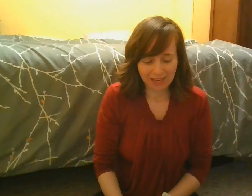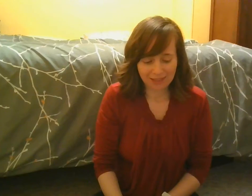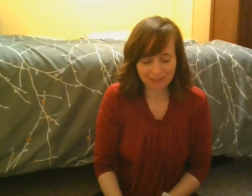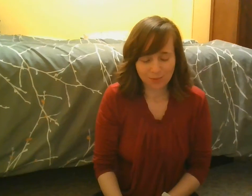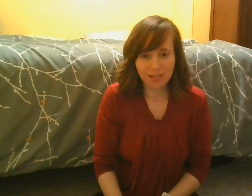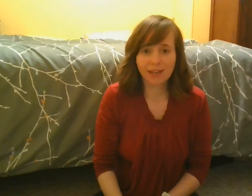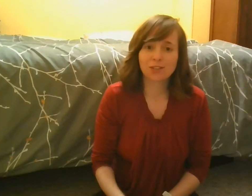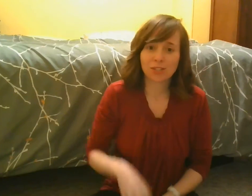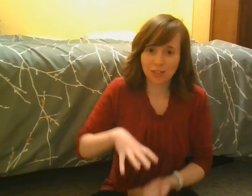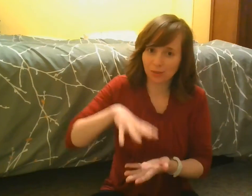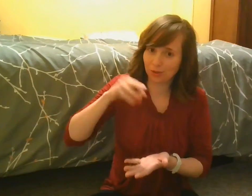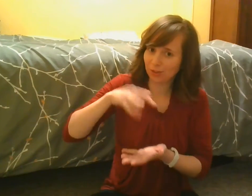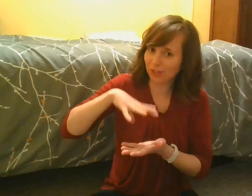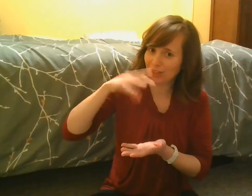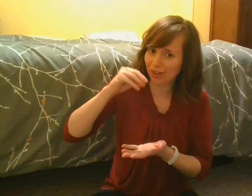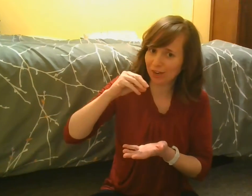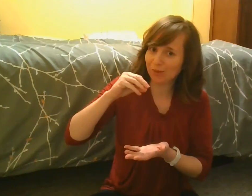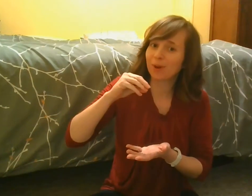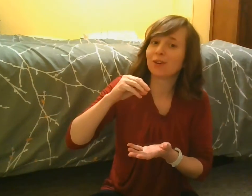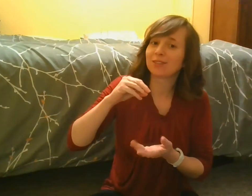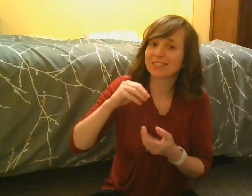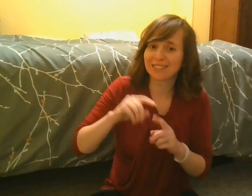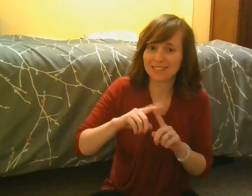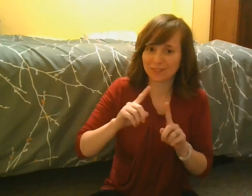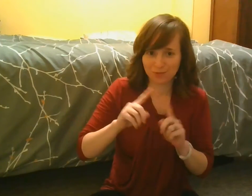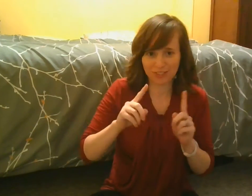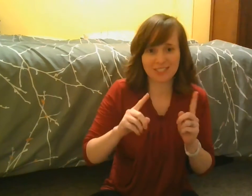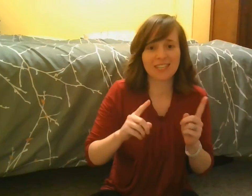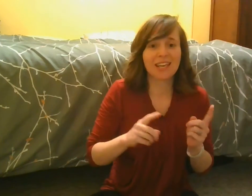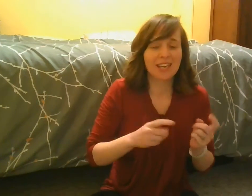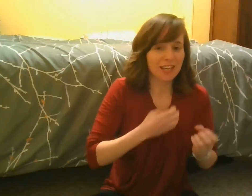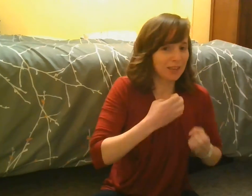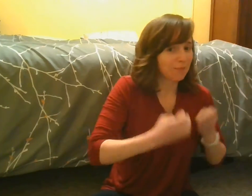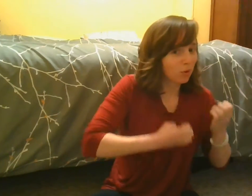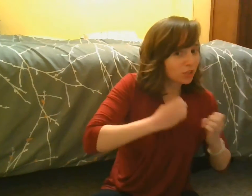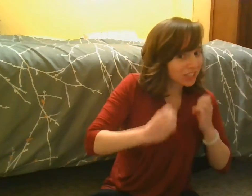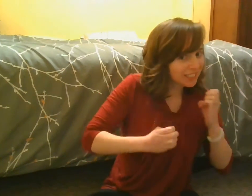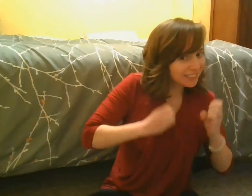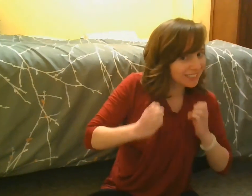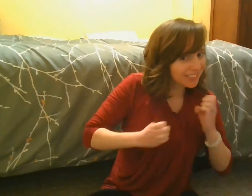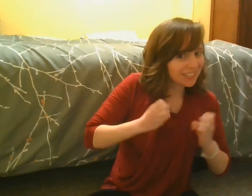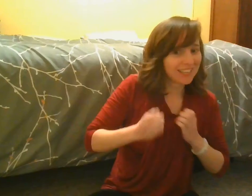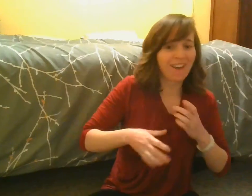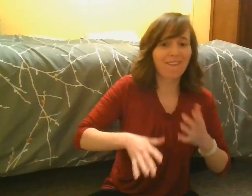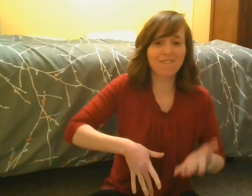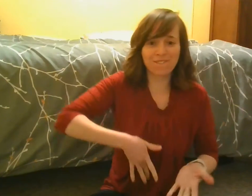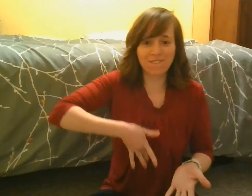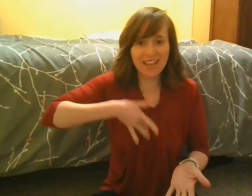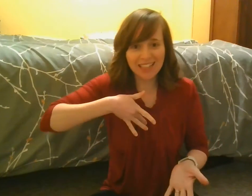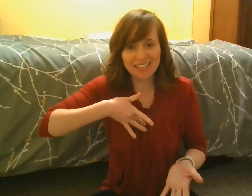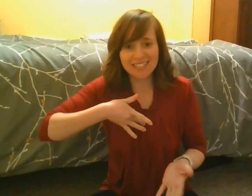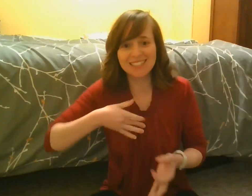and we actually learned a lot about different emotions, feelings,